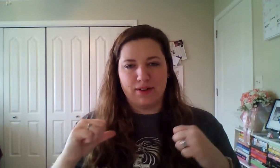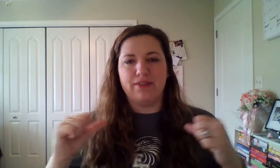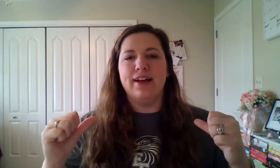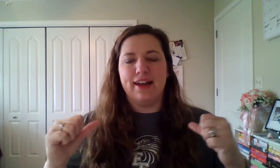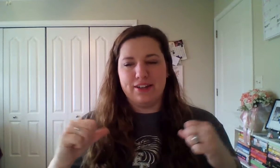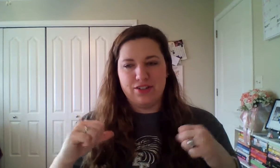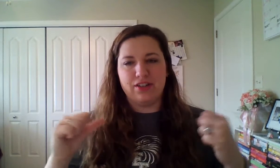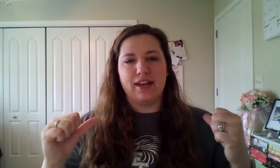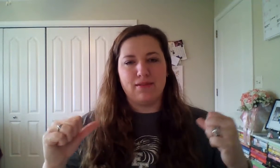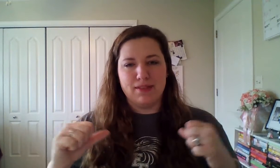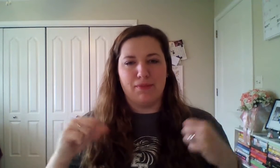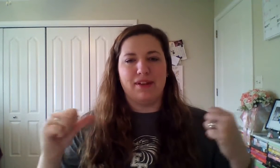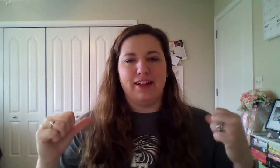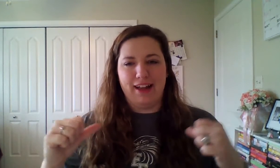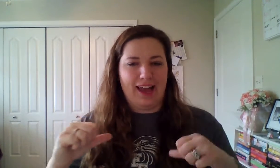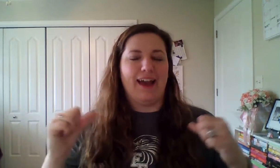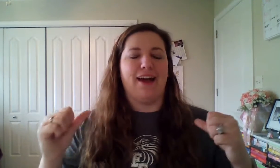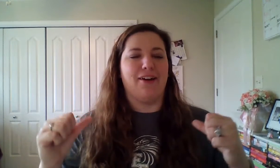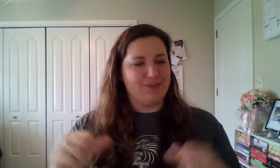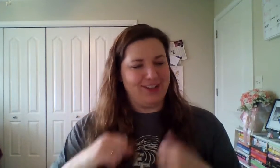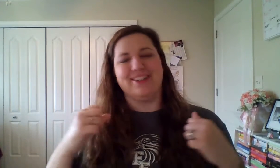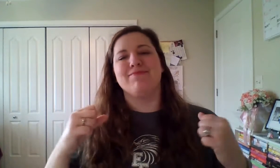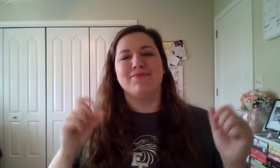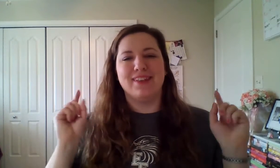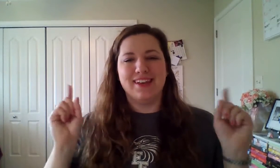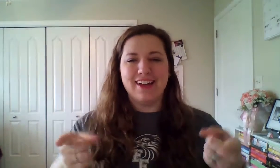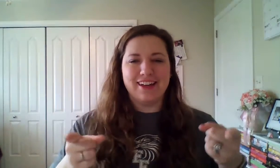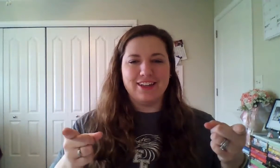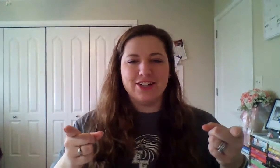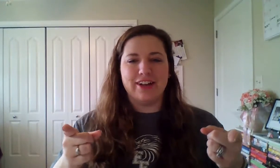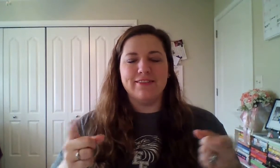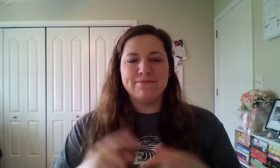crown, and Jill came tumbling after. Your turn.